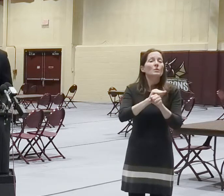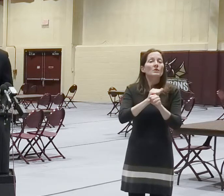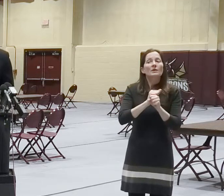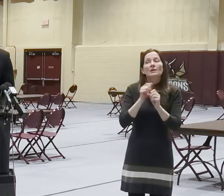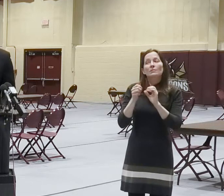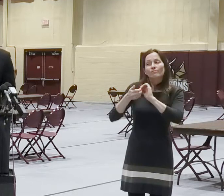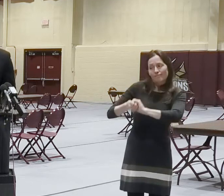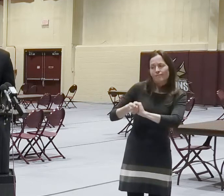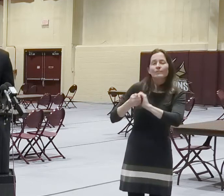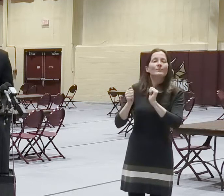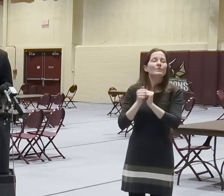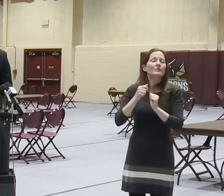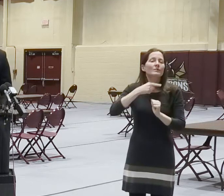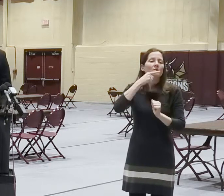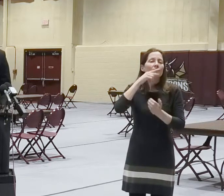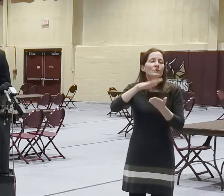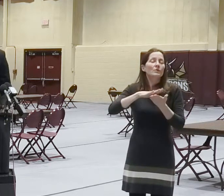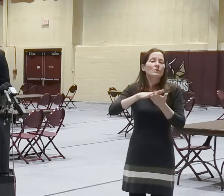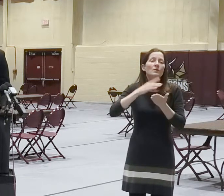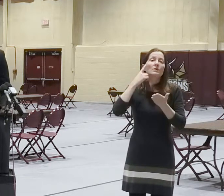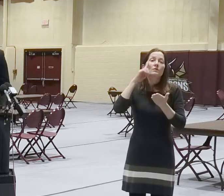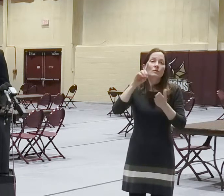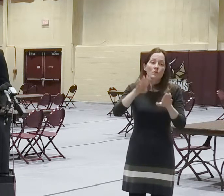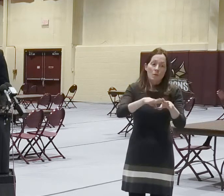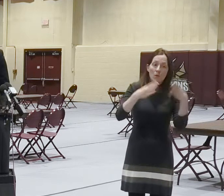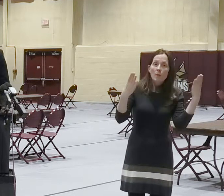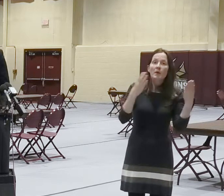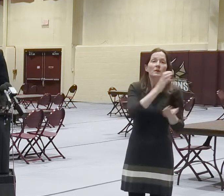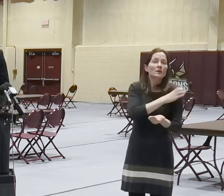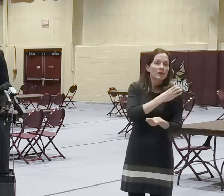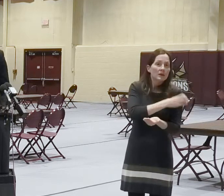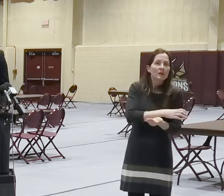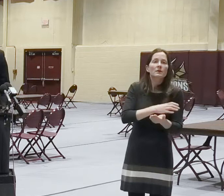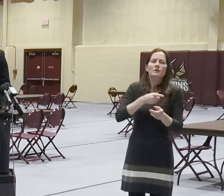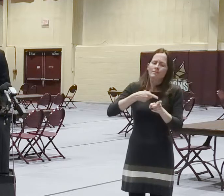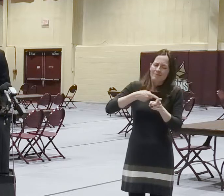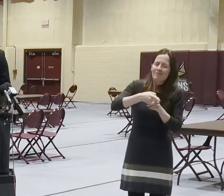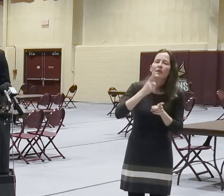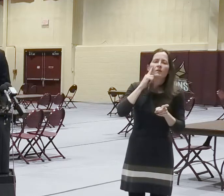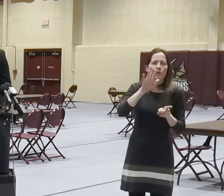open and run vaccination clinics specifically for their staff.